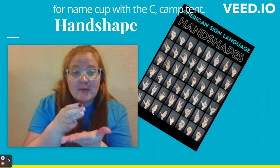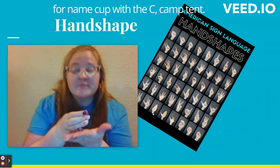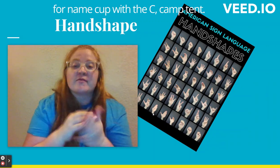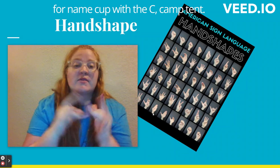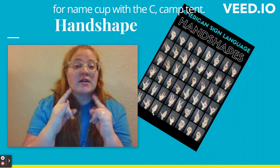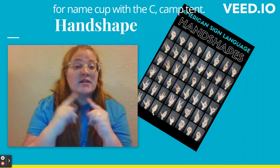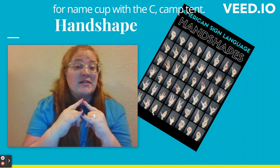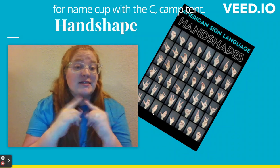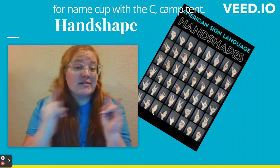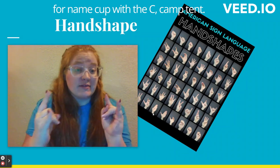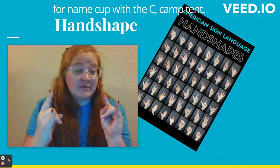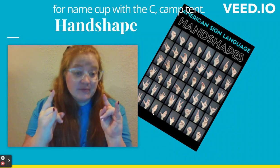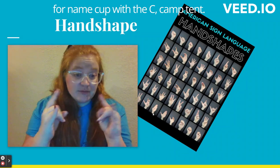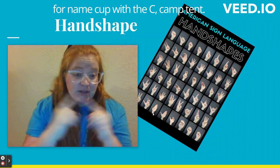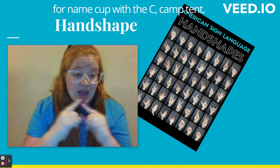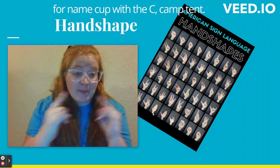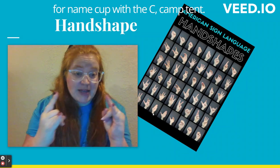C,